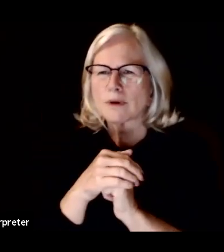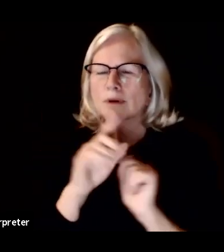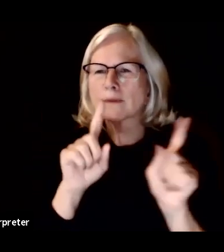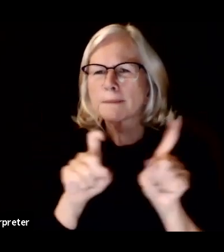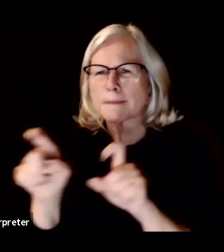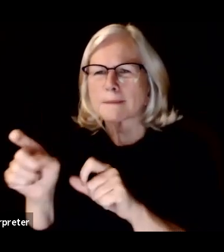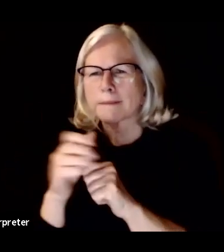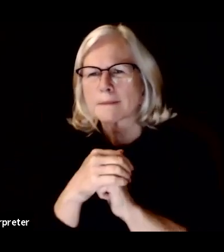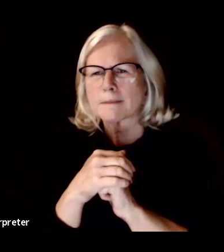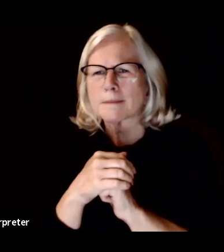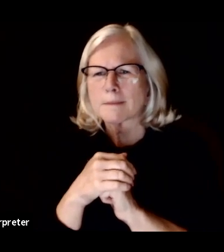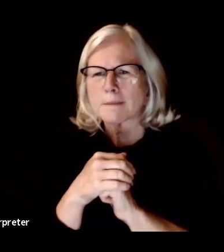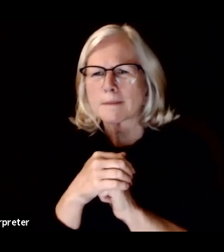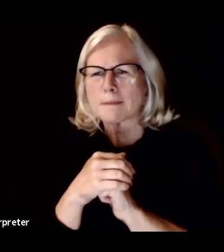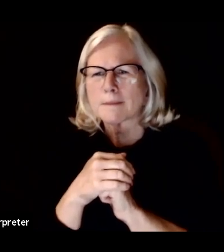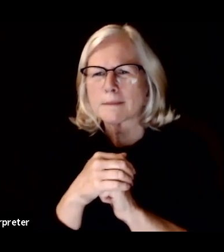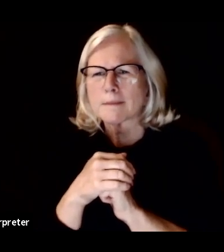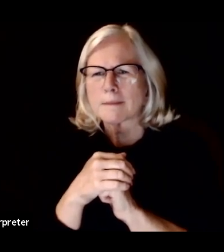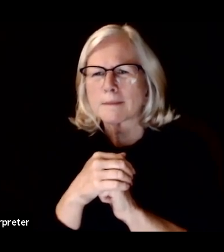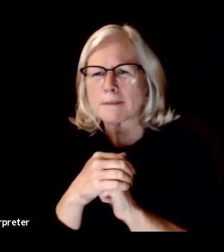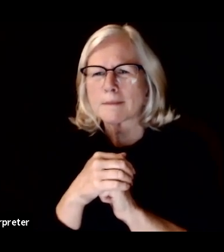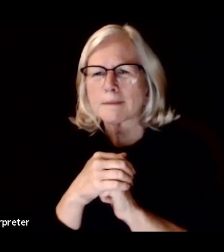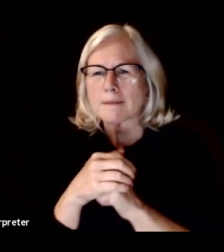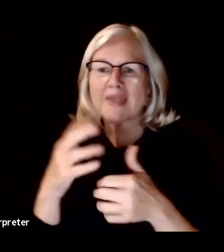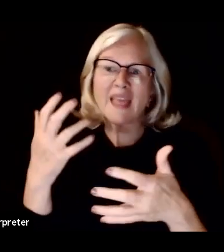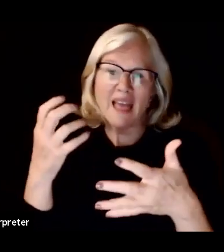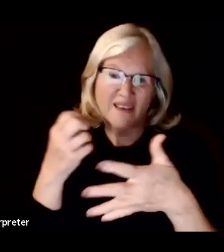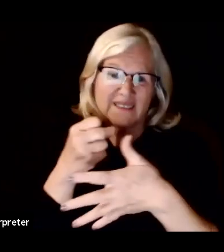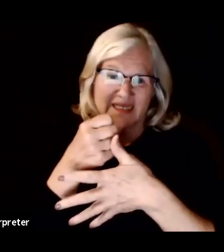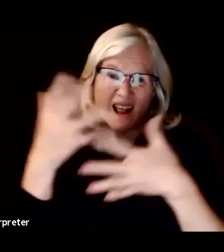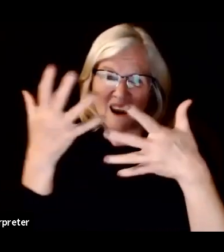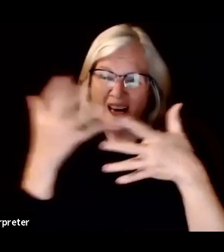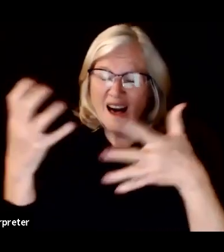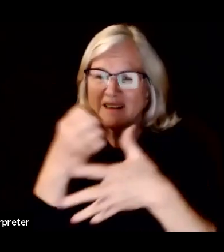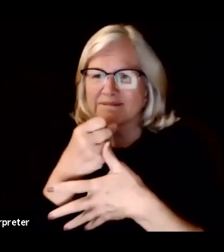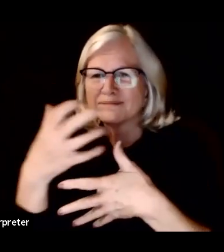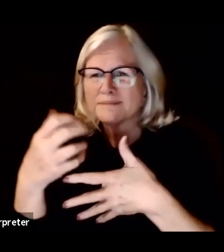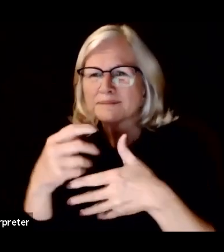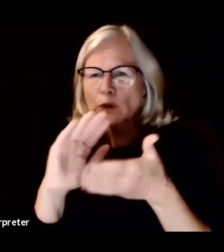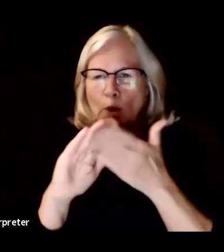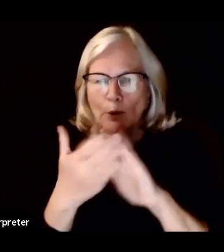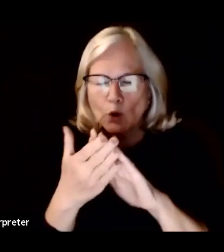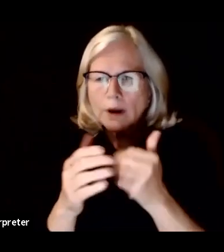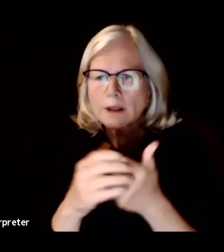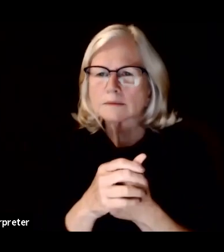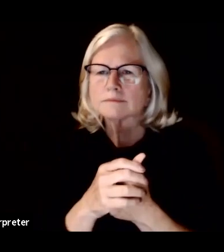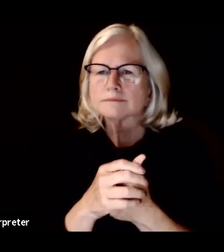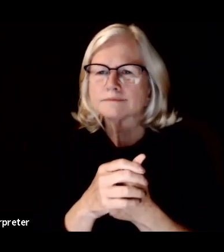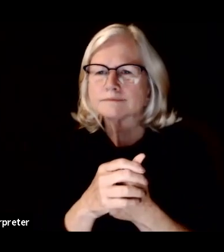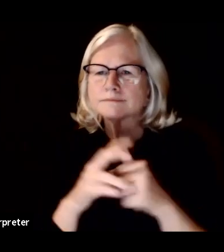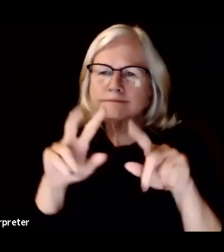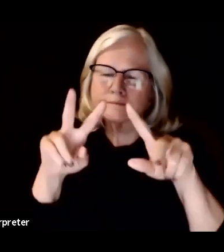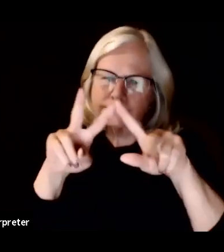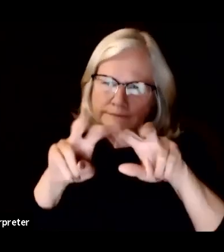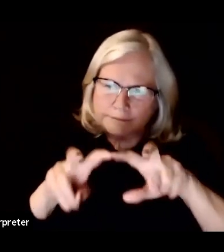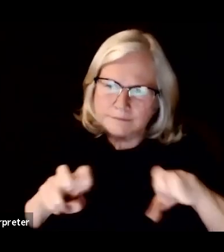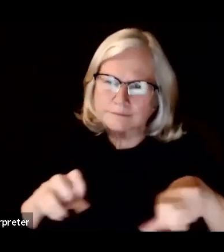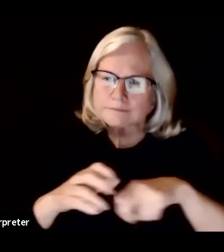Emergency Response. These types of surveys are an evidence-based tool developed